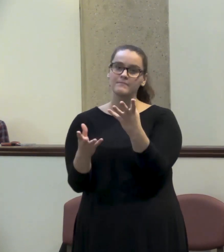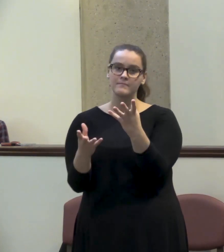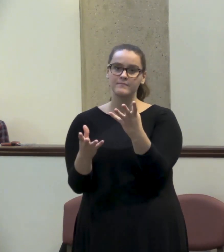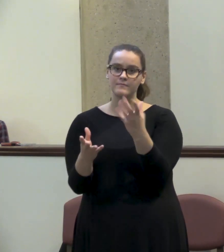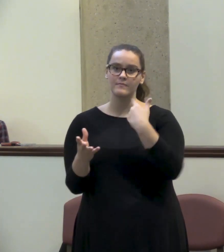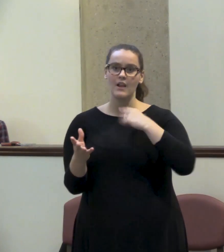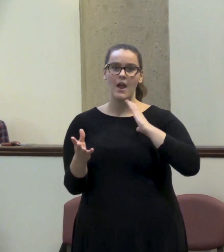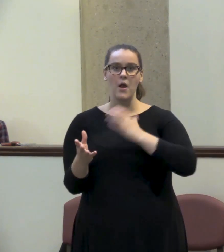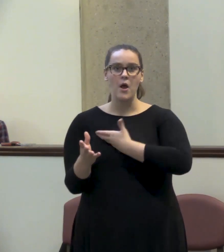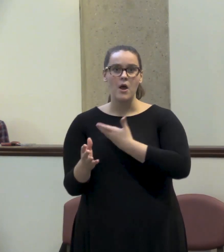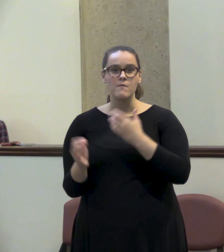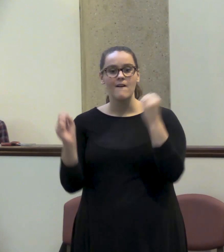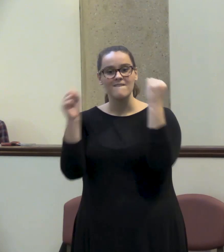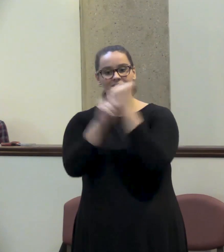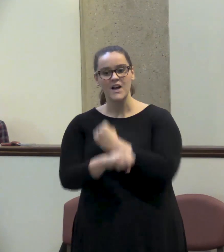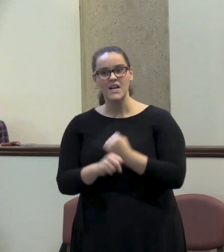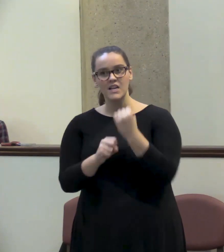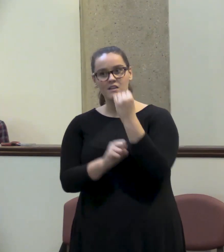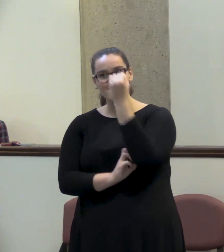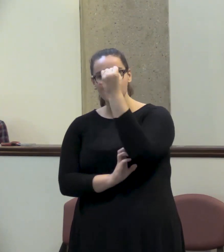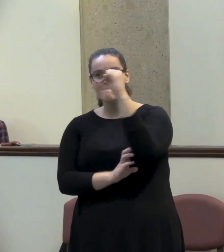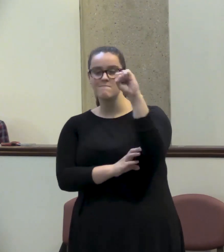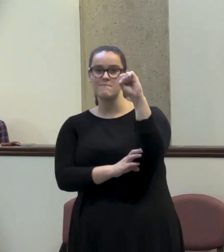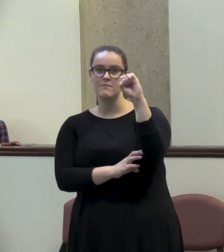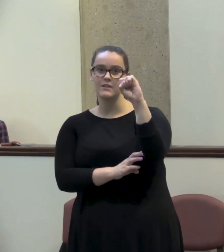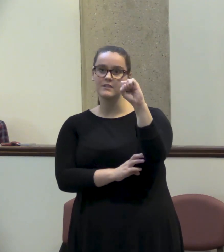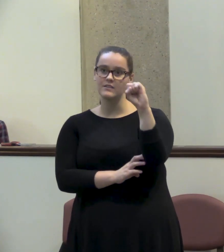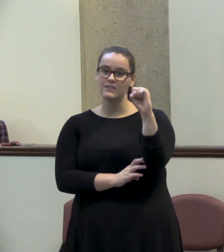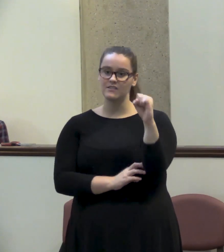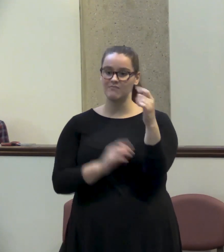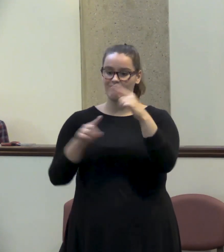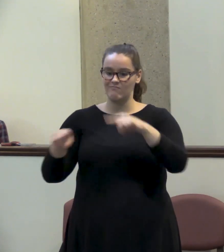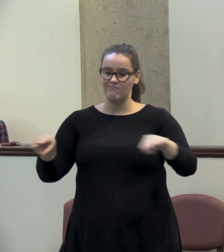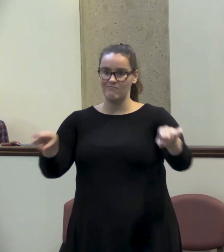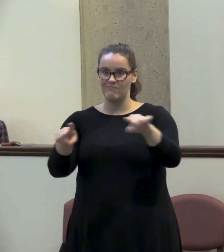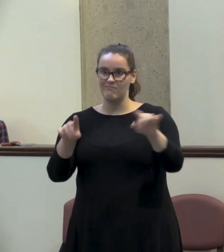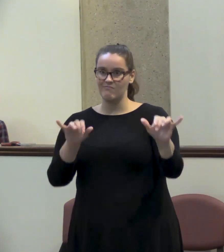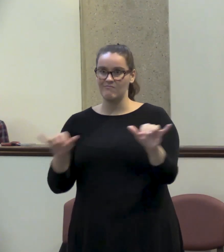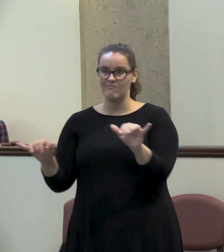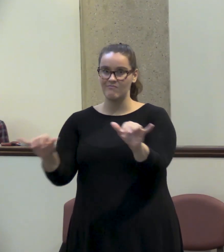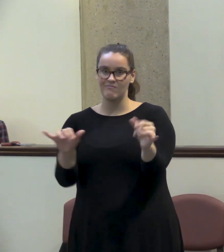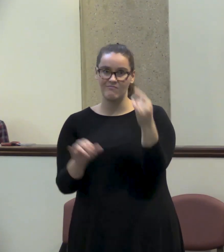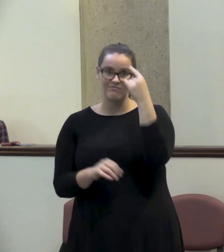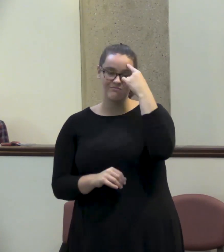our fight in actively resisting the status quo. And I think